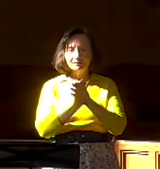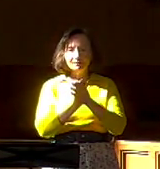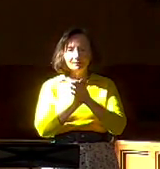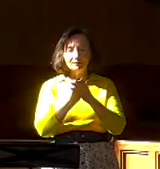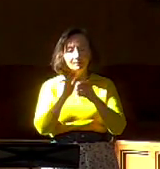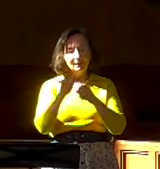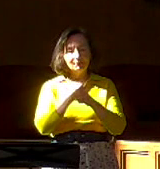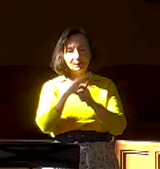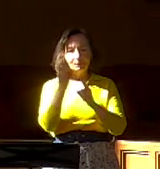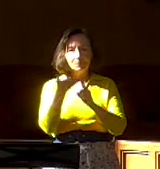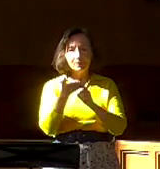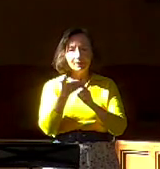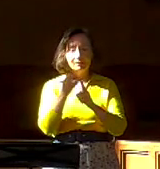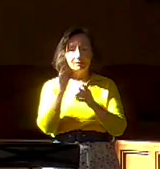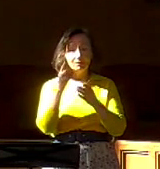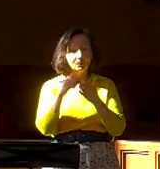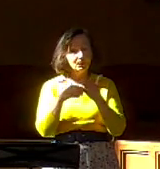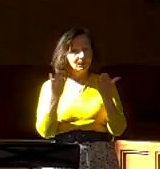persuaded, what would it be?